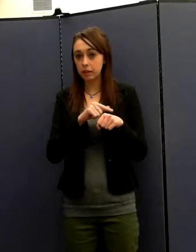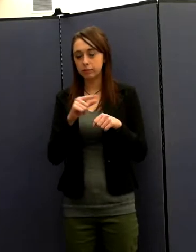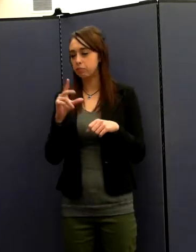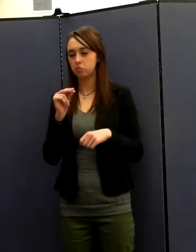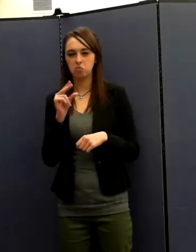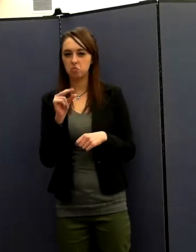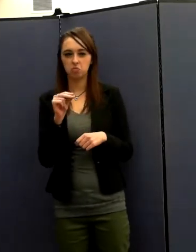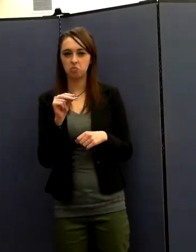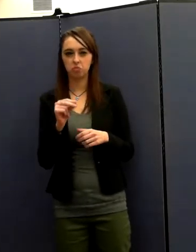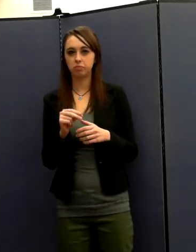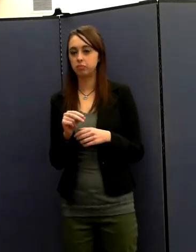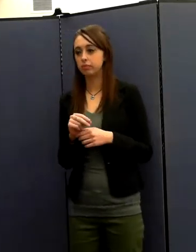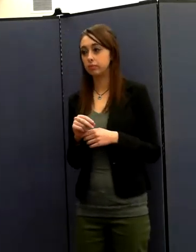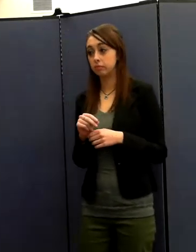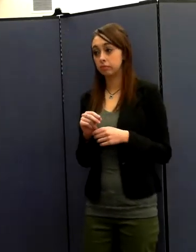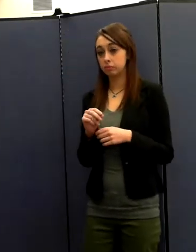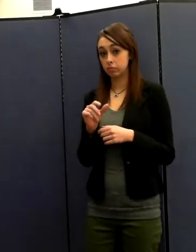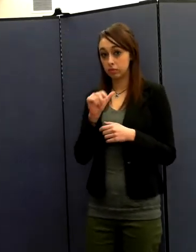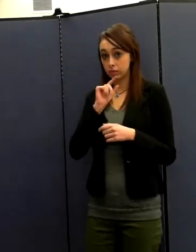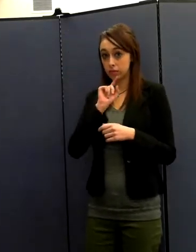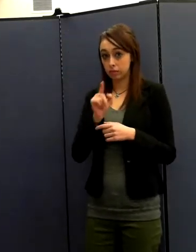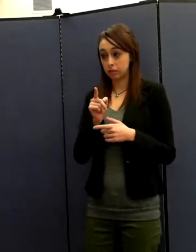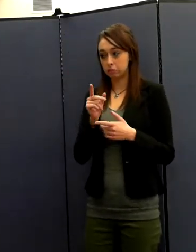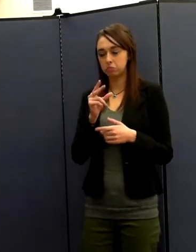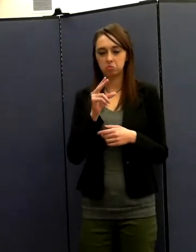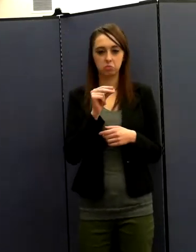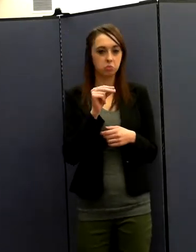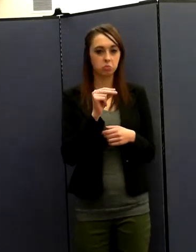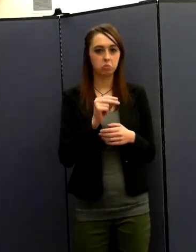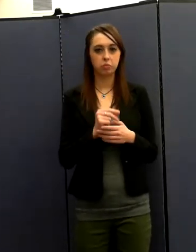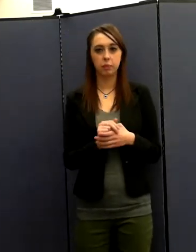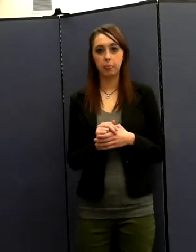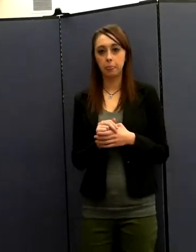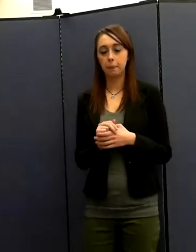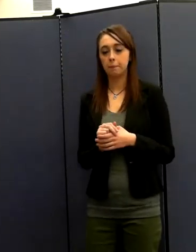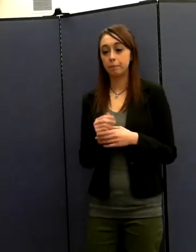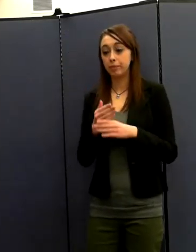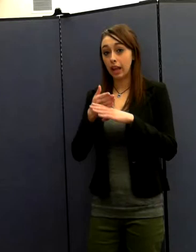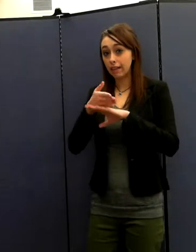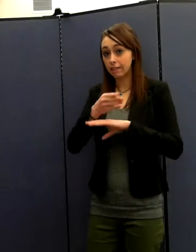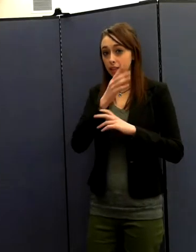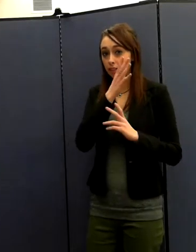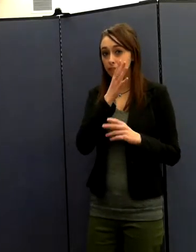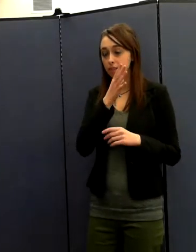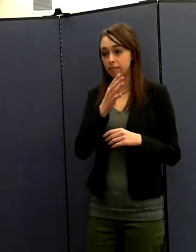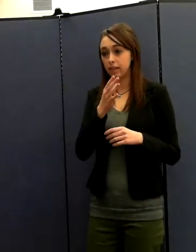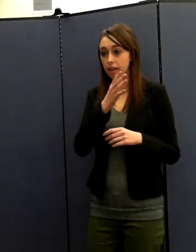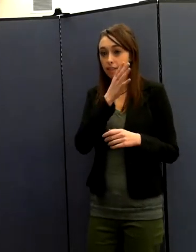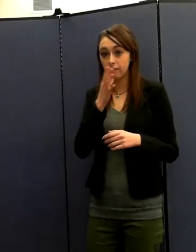Does it? No. No. Where does it go after it? After we're done at the farm?